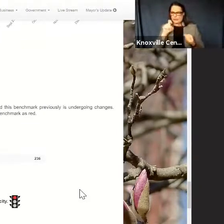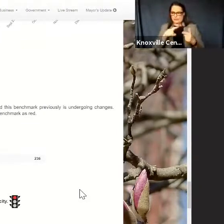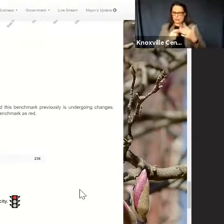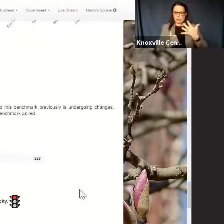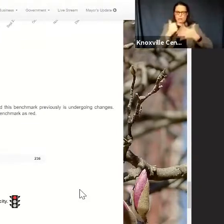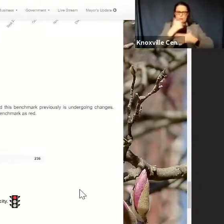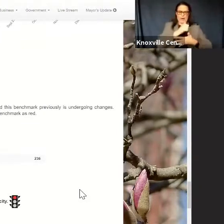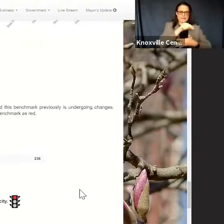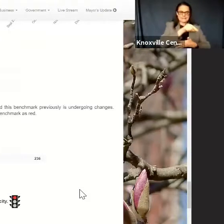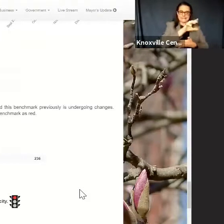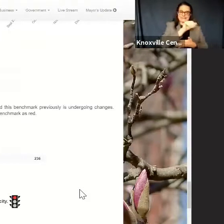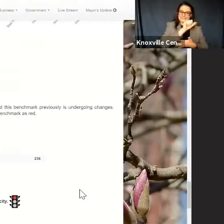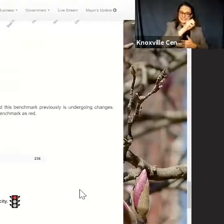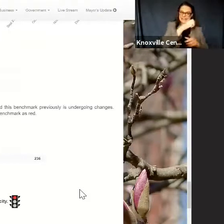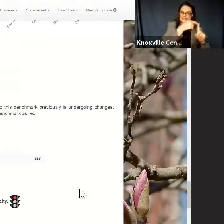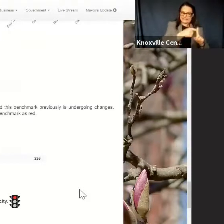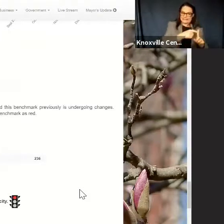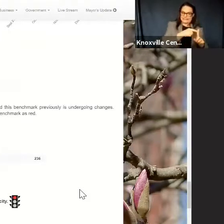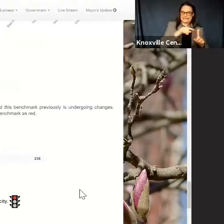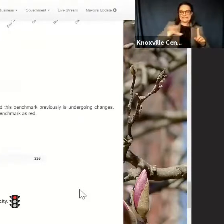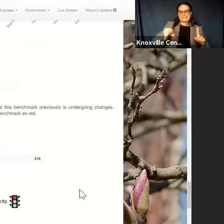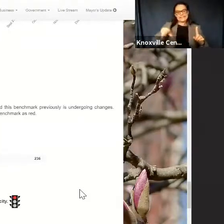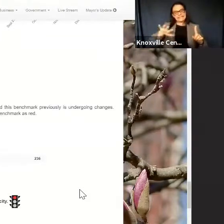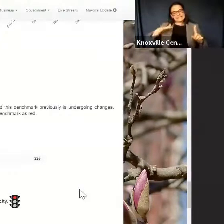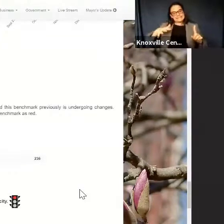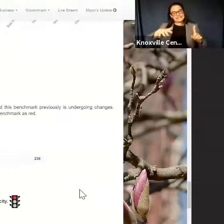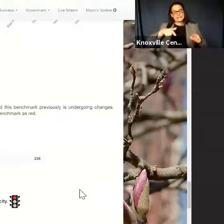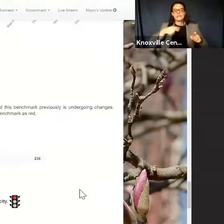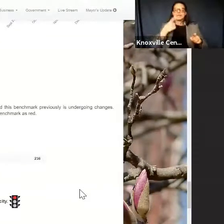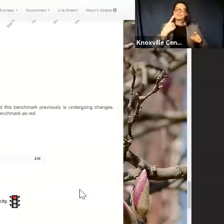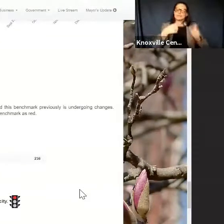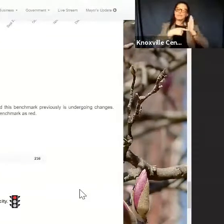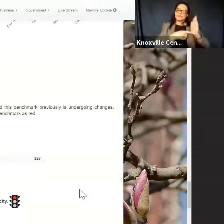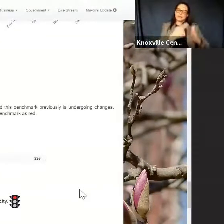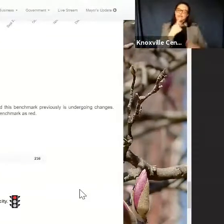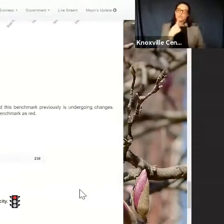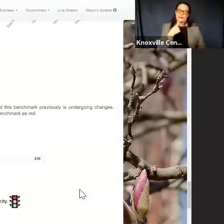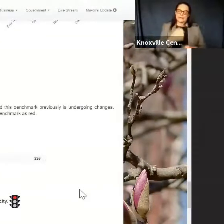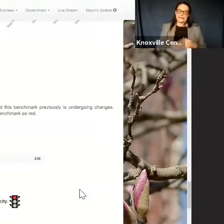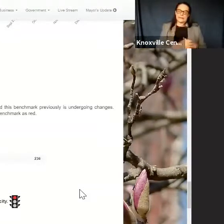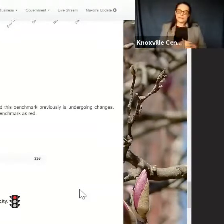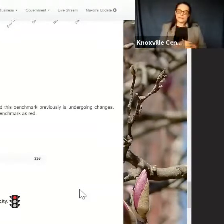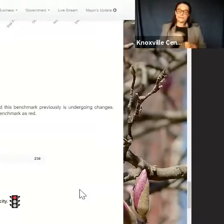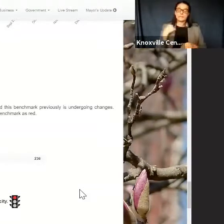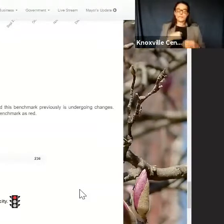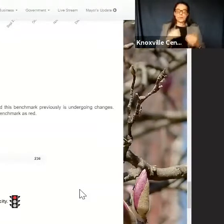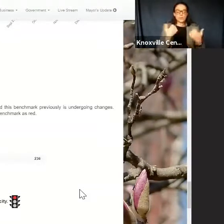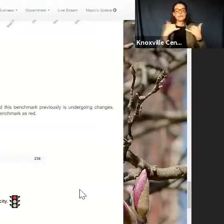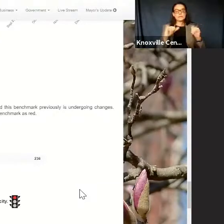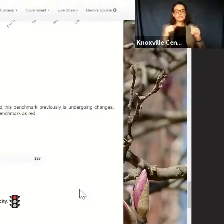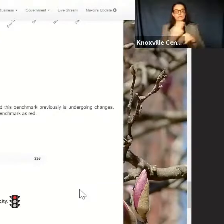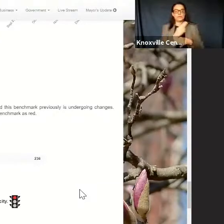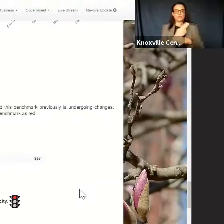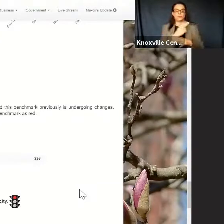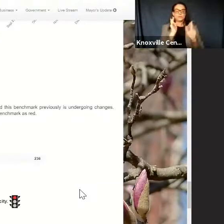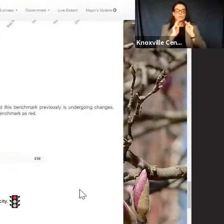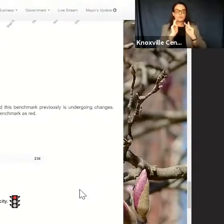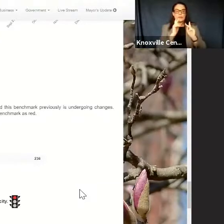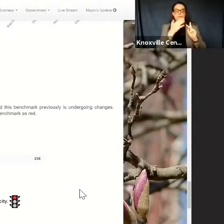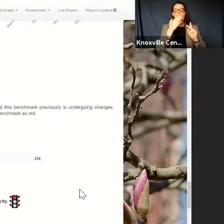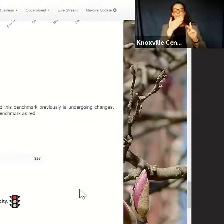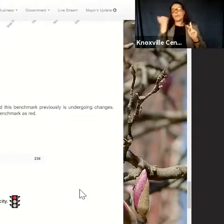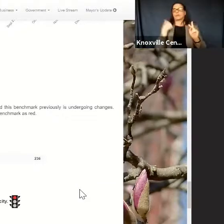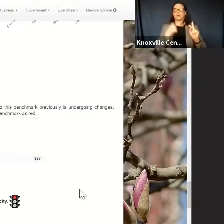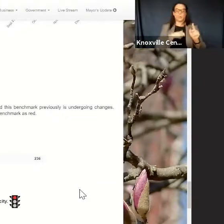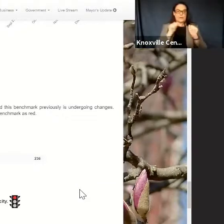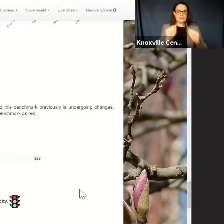case investigations and contact tracing, we are representing this benchmark as red. We continue to use our resources in the best way we